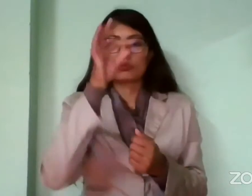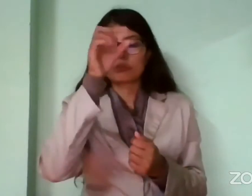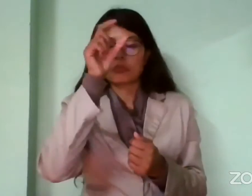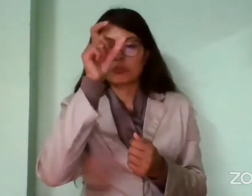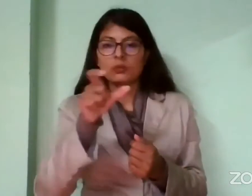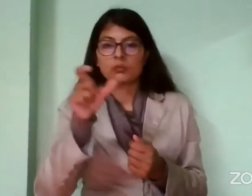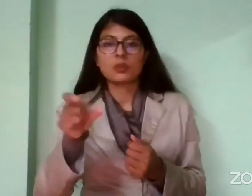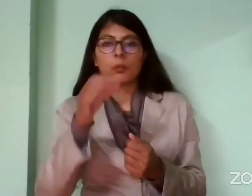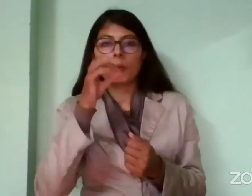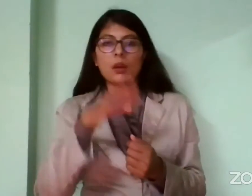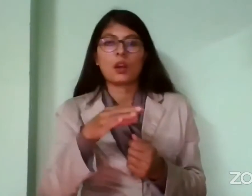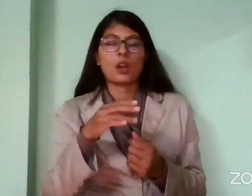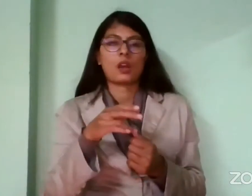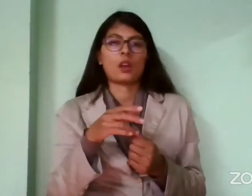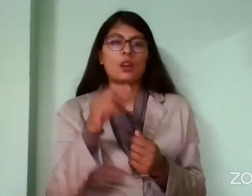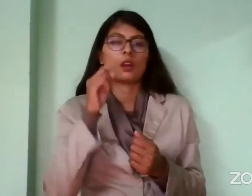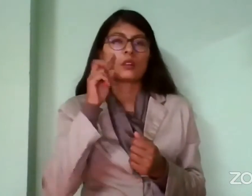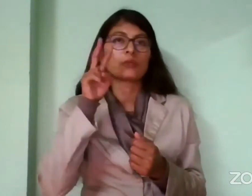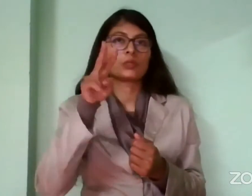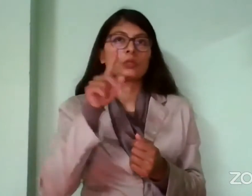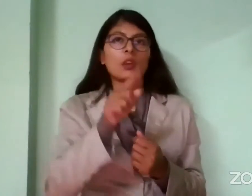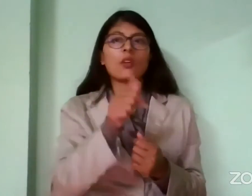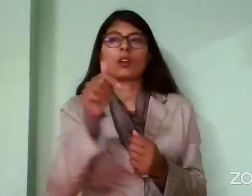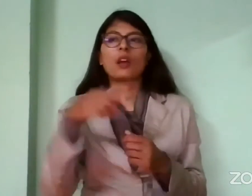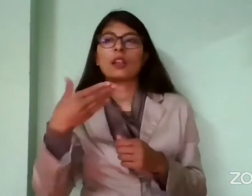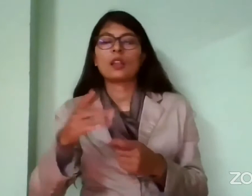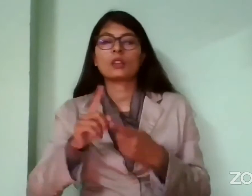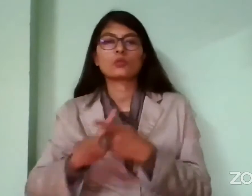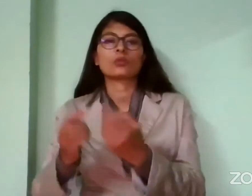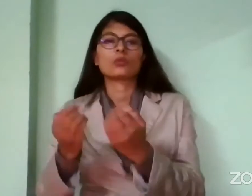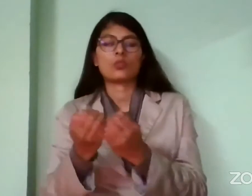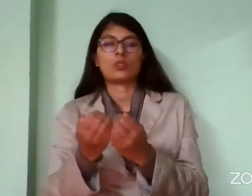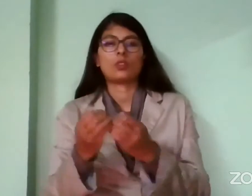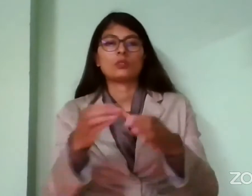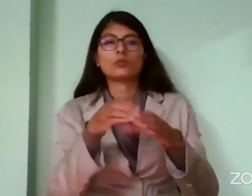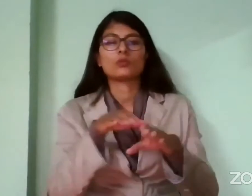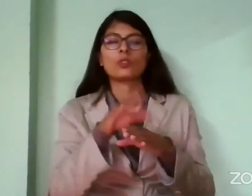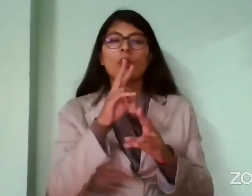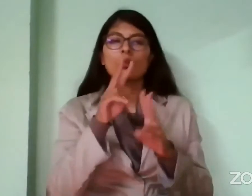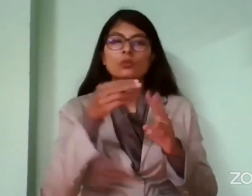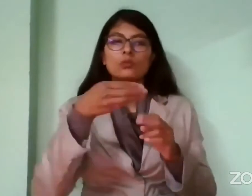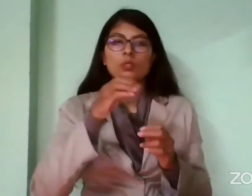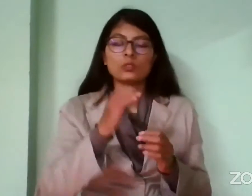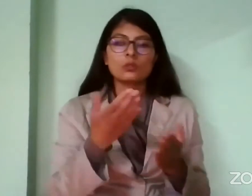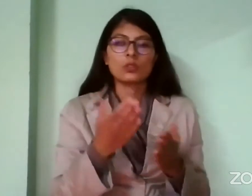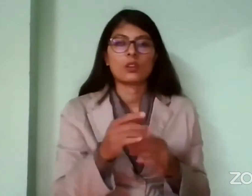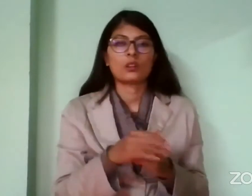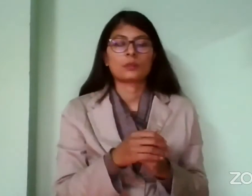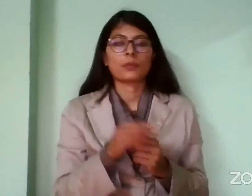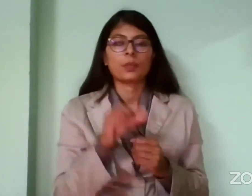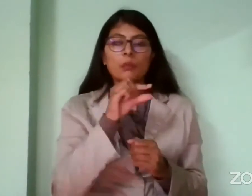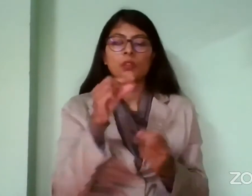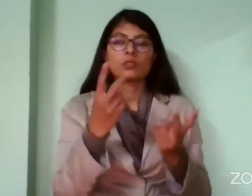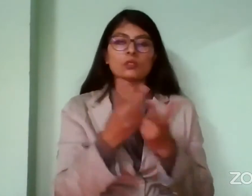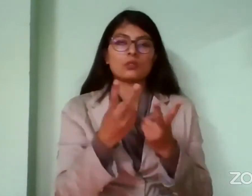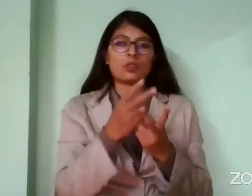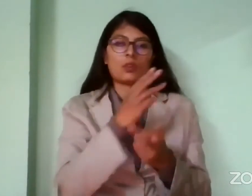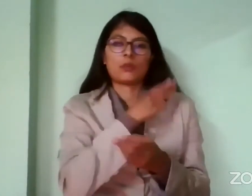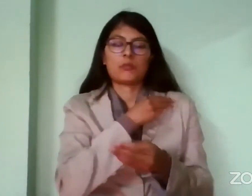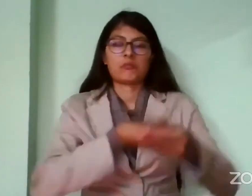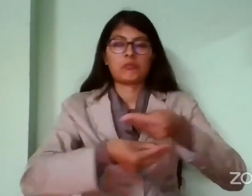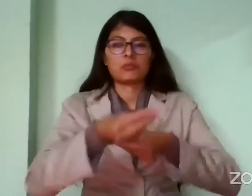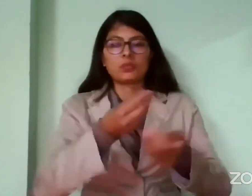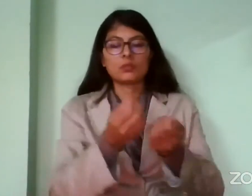you know, leaning towards one thing or the other. This is particularly relevant in a topic like trafficking, where being